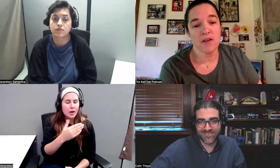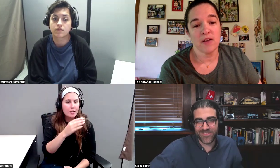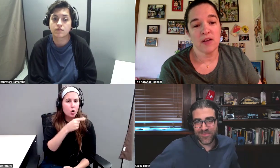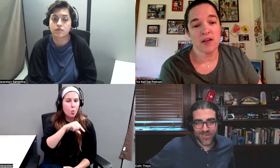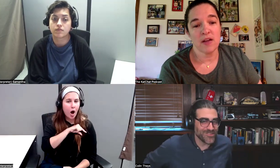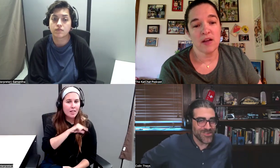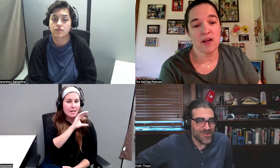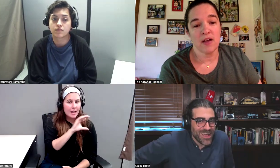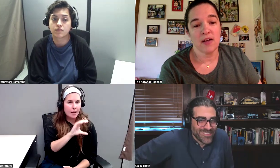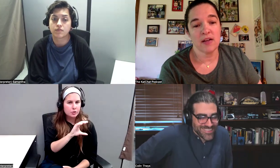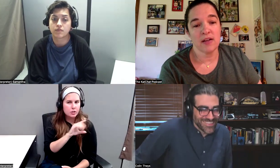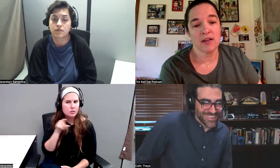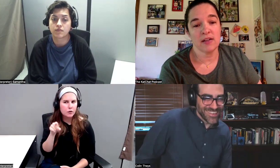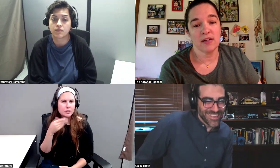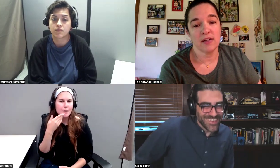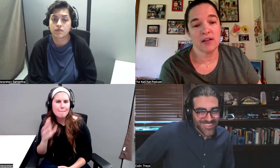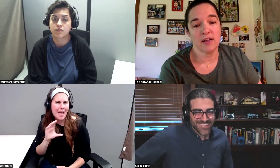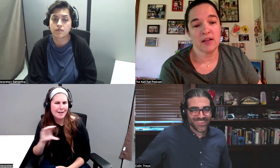that filmmakers should know about?